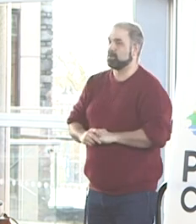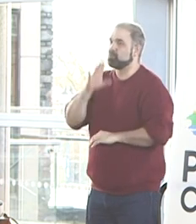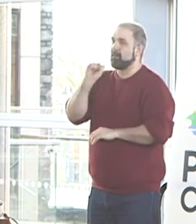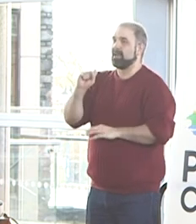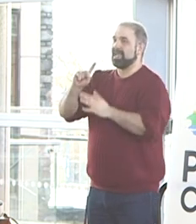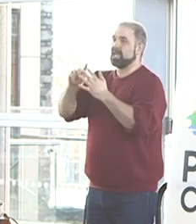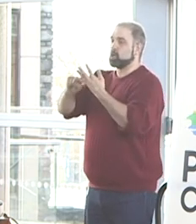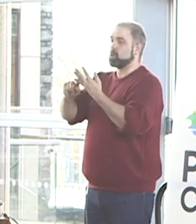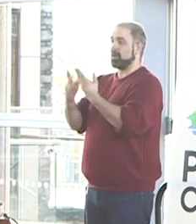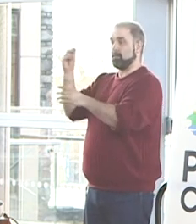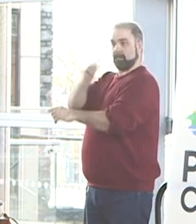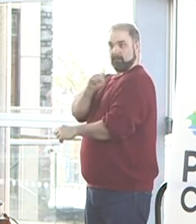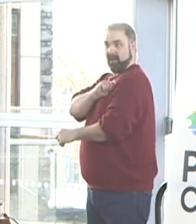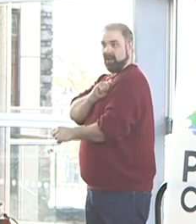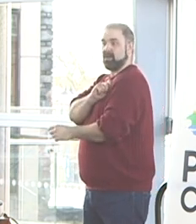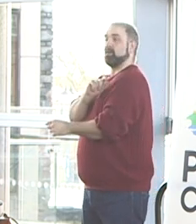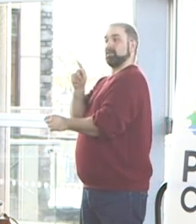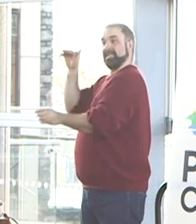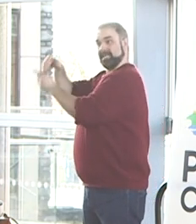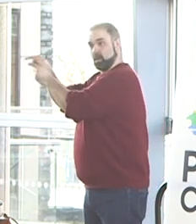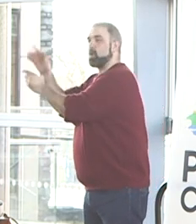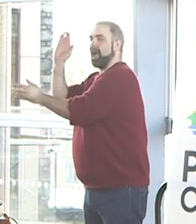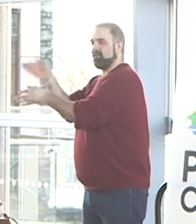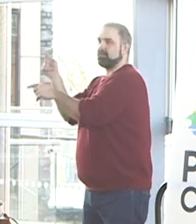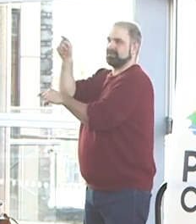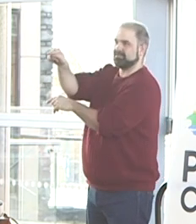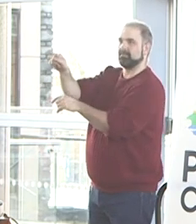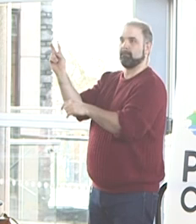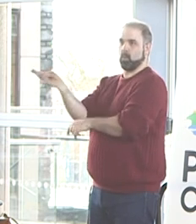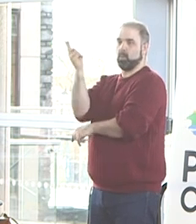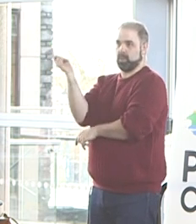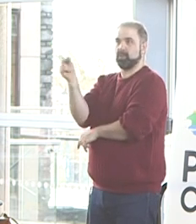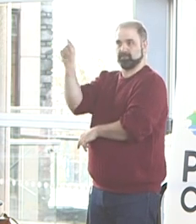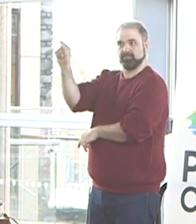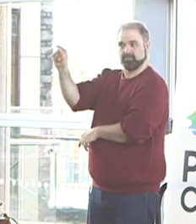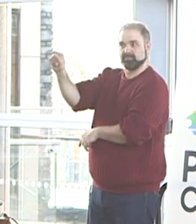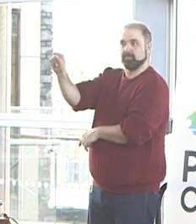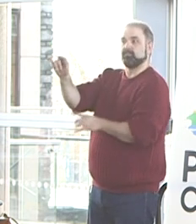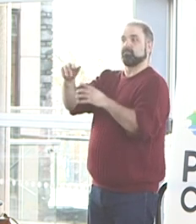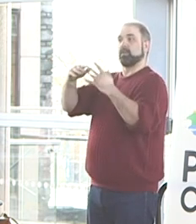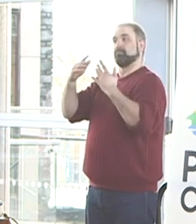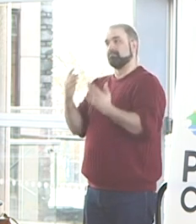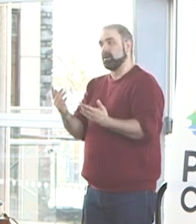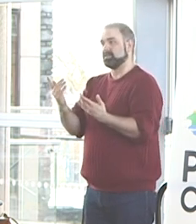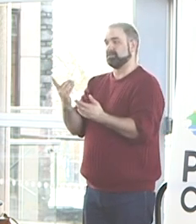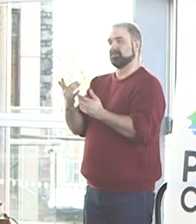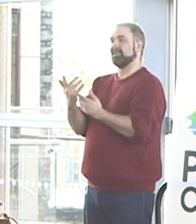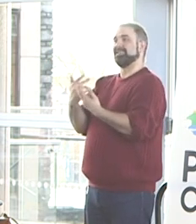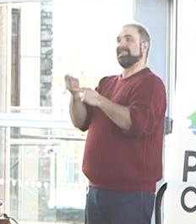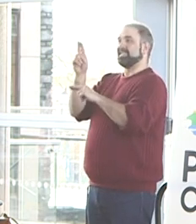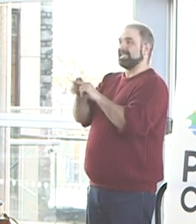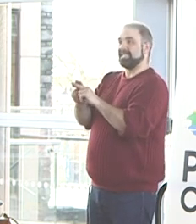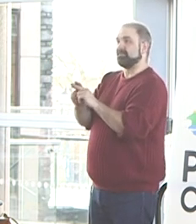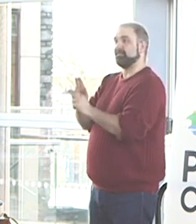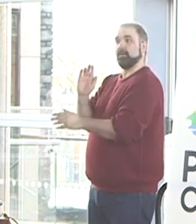EU, you have to be a member of the European Convention on Human Rights, or a signatory to the European Convention on Human Rights. But you don't have to be a